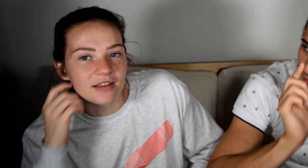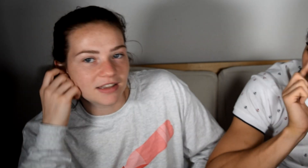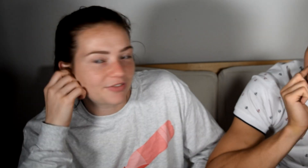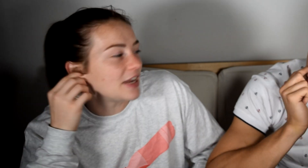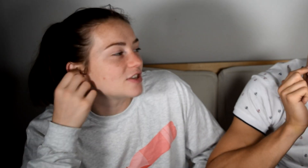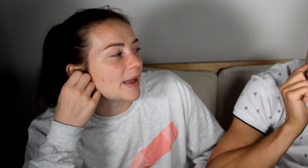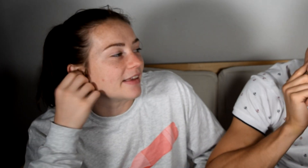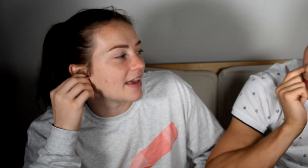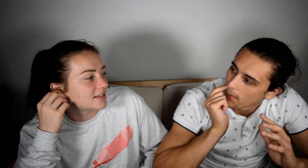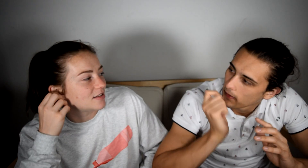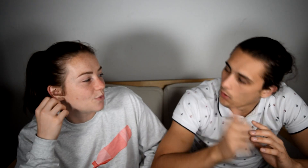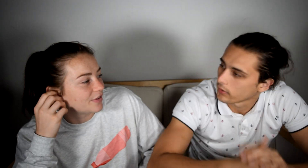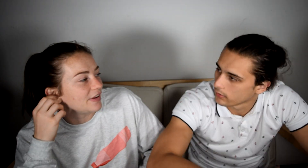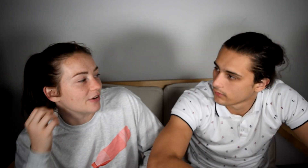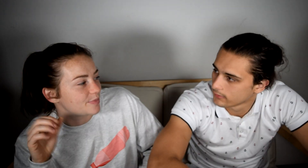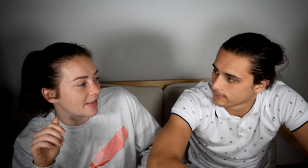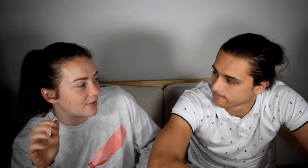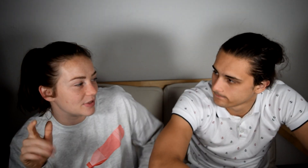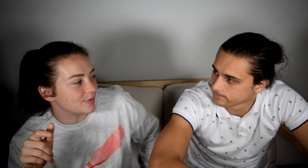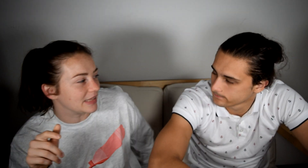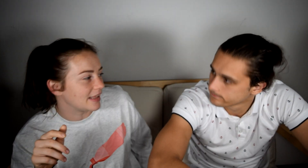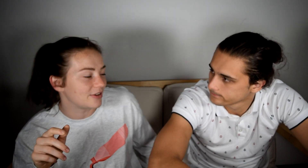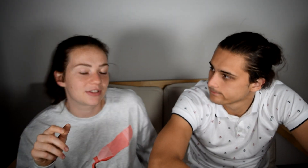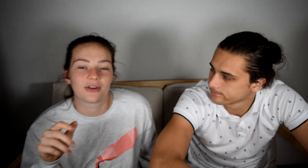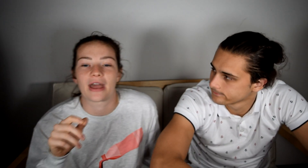Yes, finger spelling, yes. So Okay. we're finger spelling with the letters. Okay.